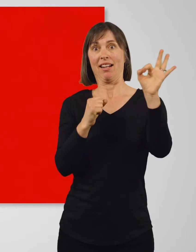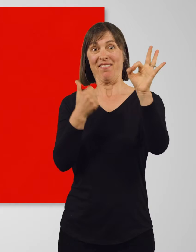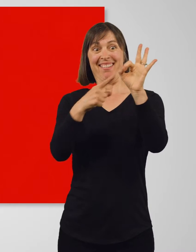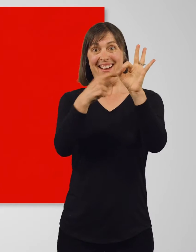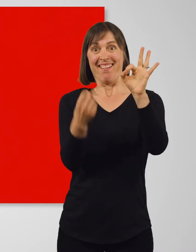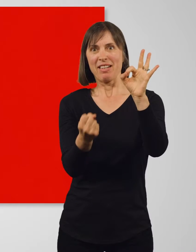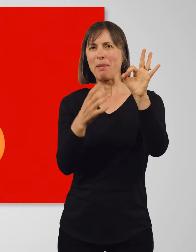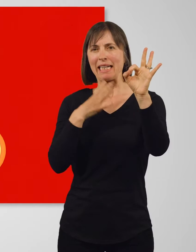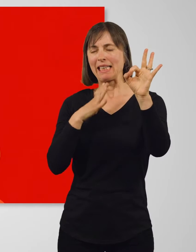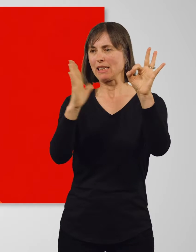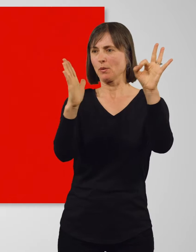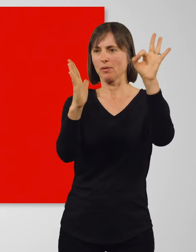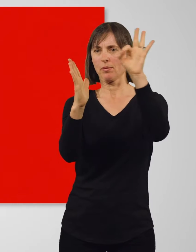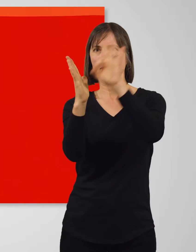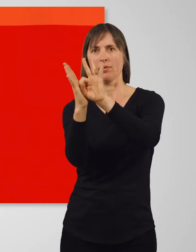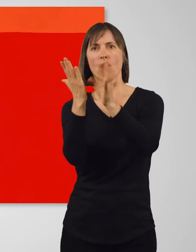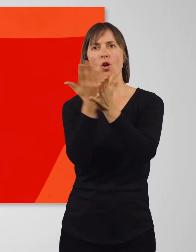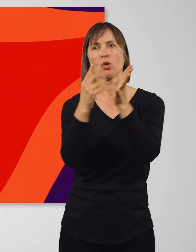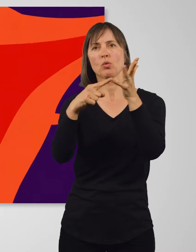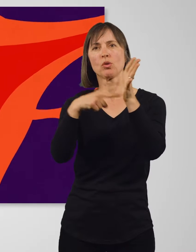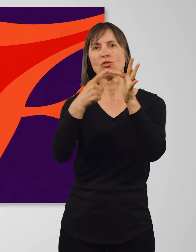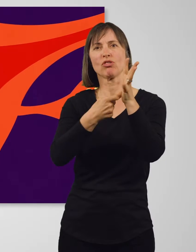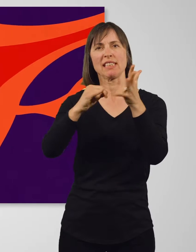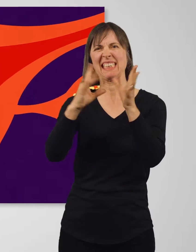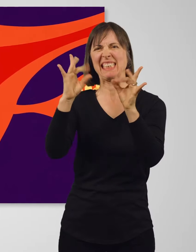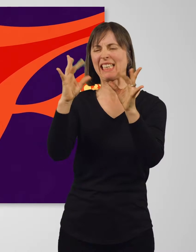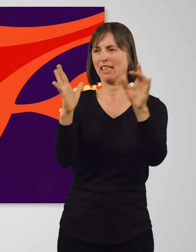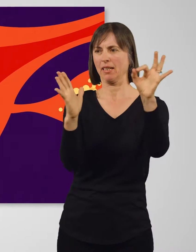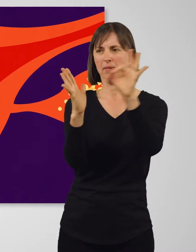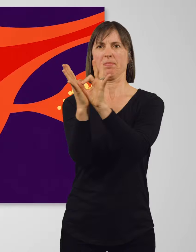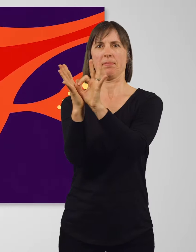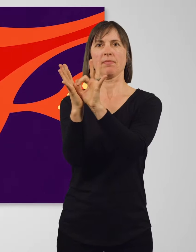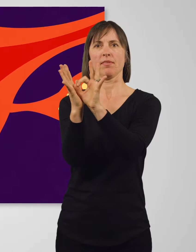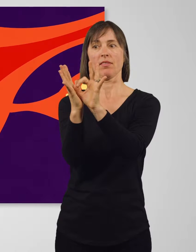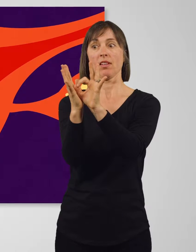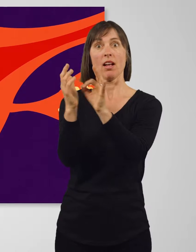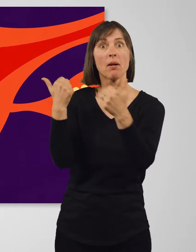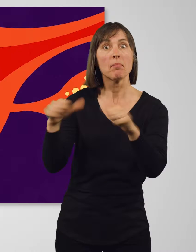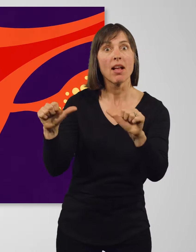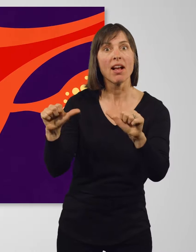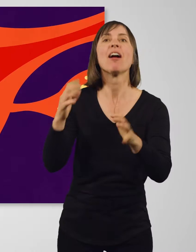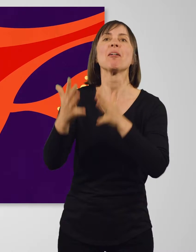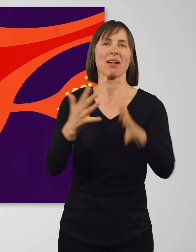The fertilised egg needs to travel to the uterus and stick to its inner side for the pregnancy to begin.